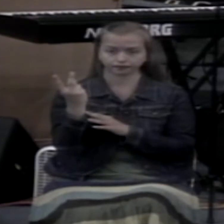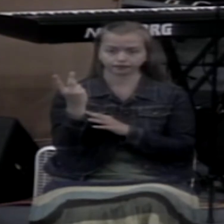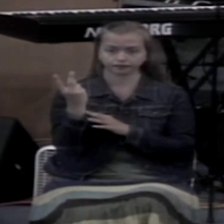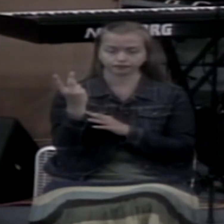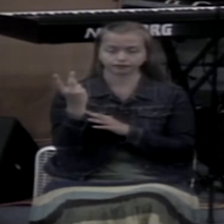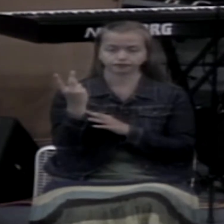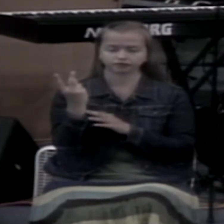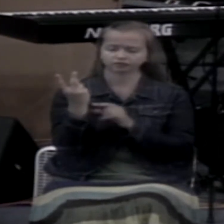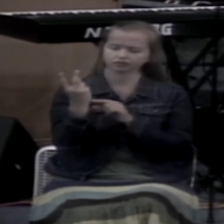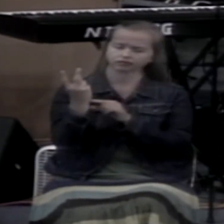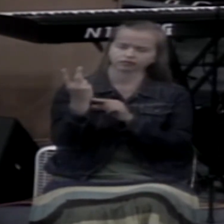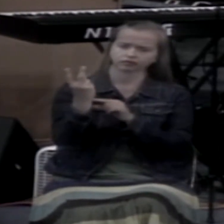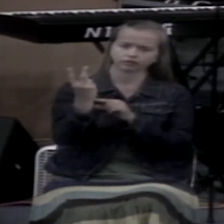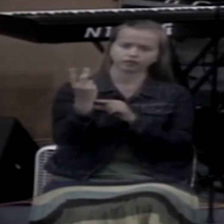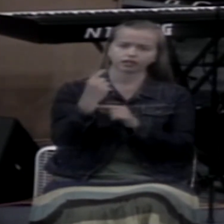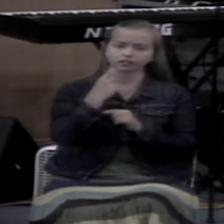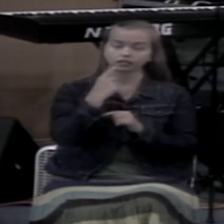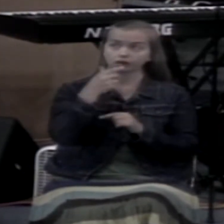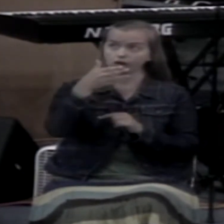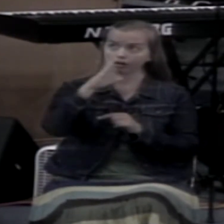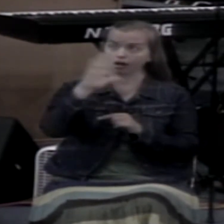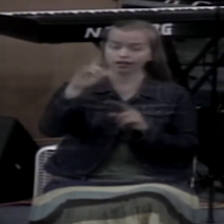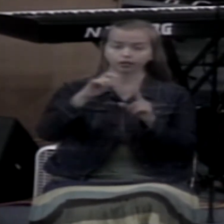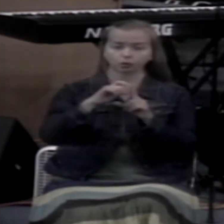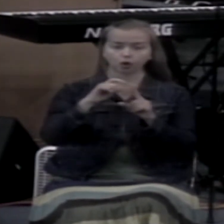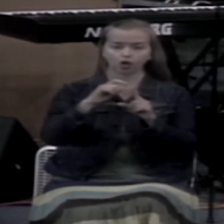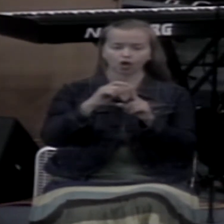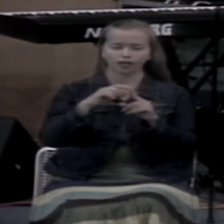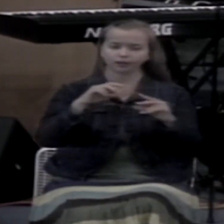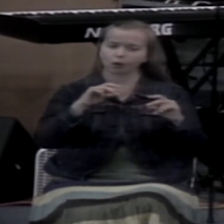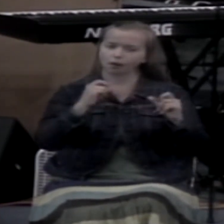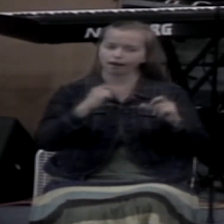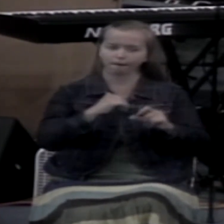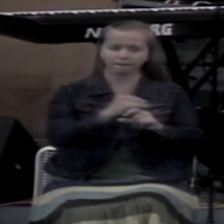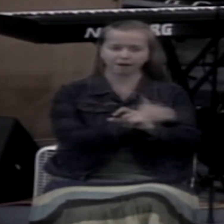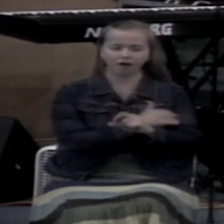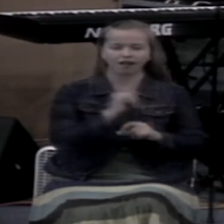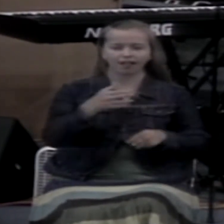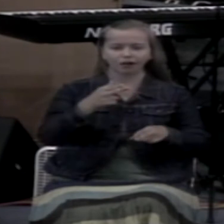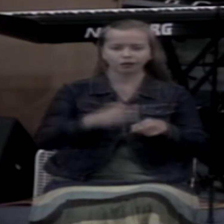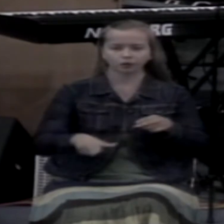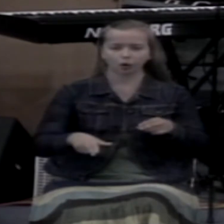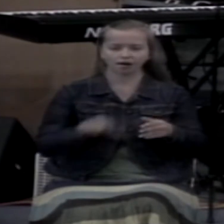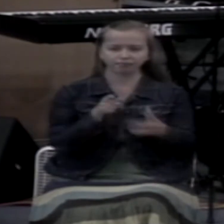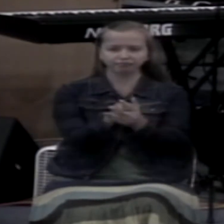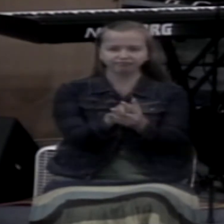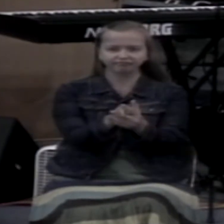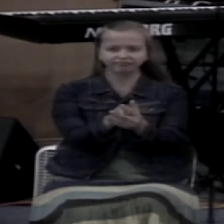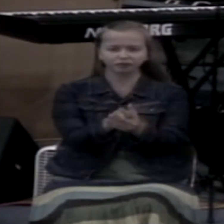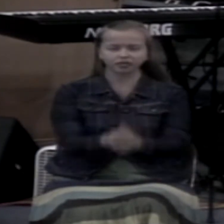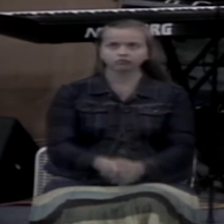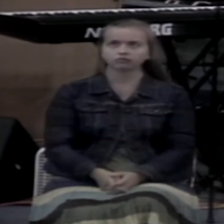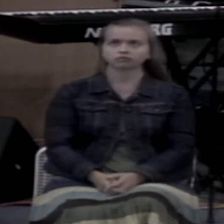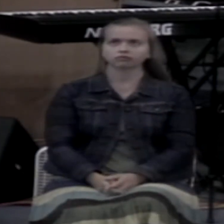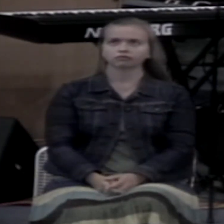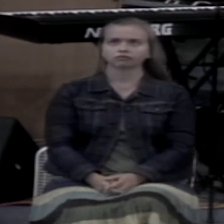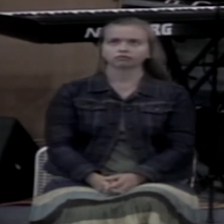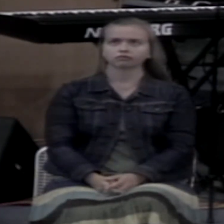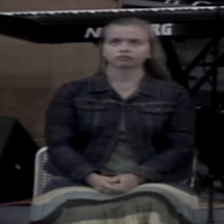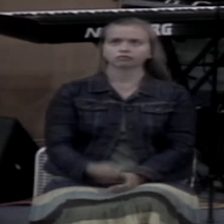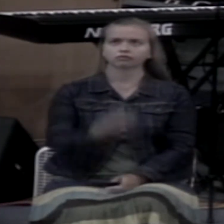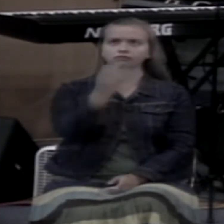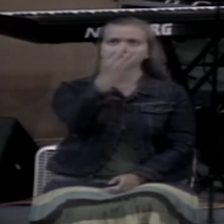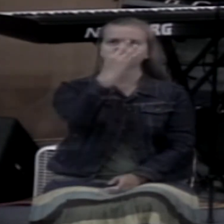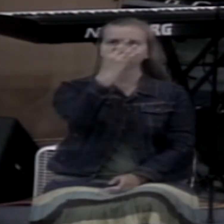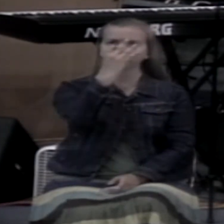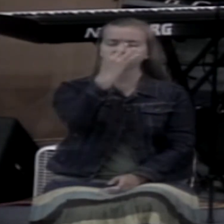the word of the Lord is quick and powerful and sharper than any two-edged sword, piercing even to the dividing